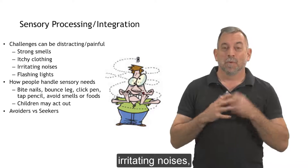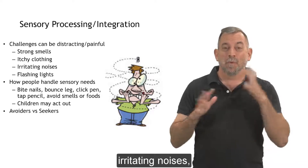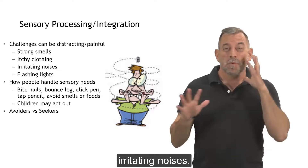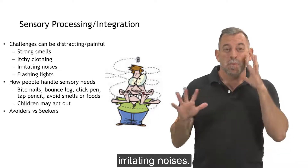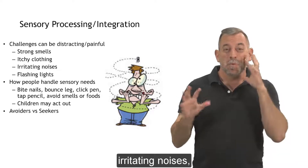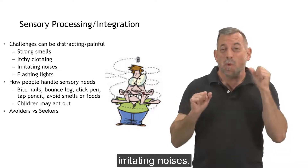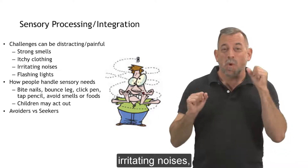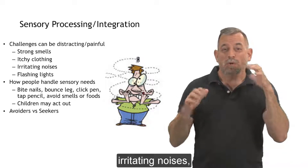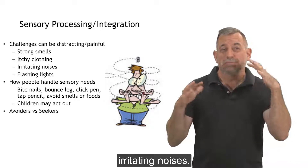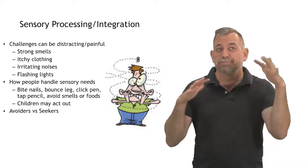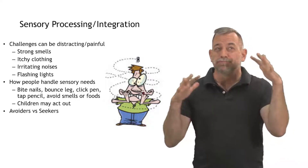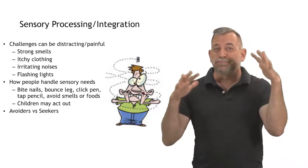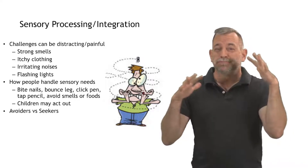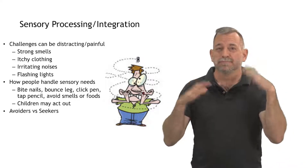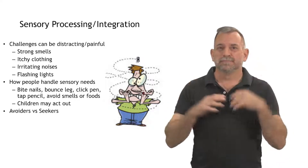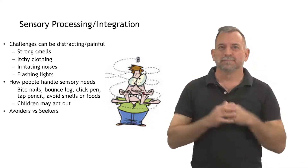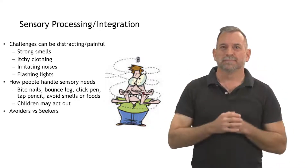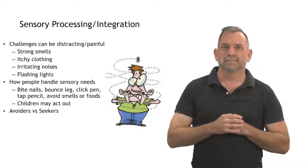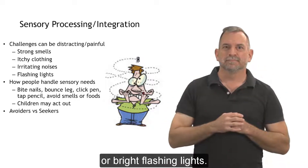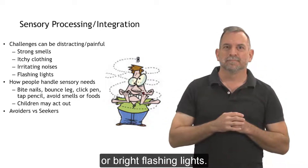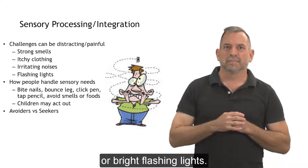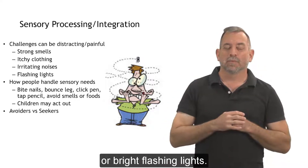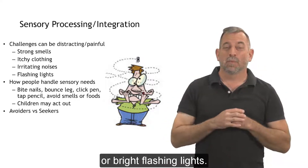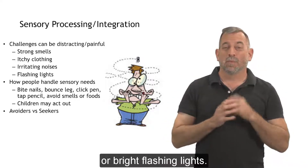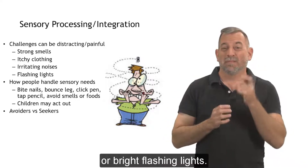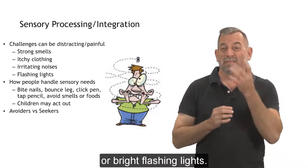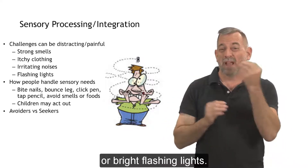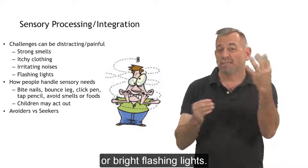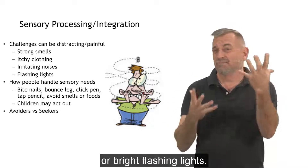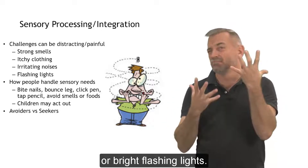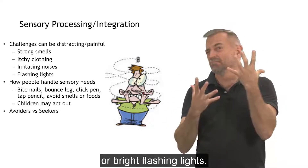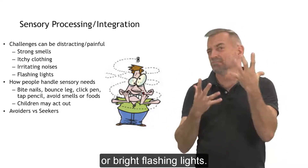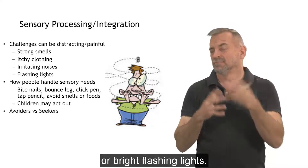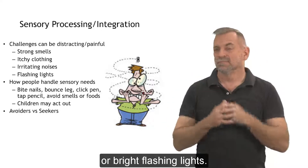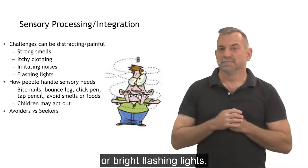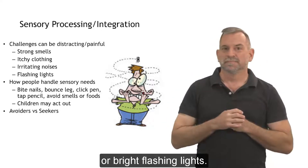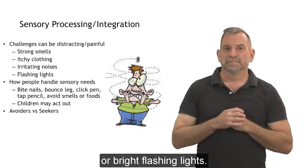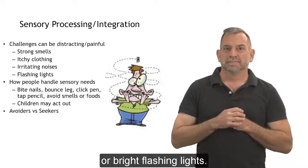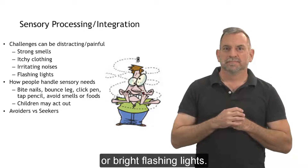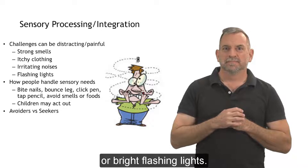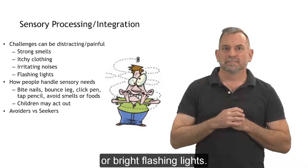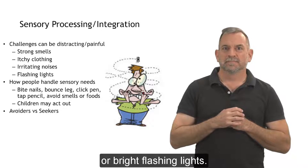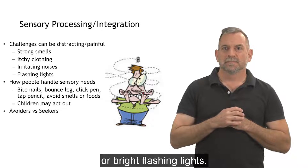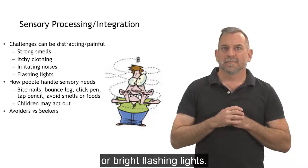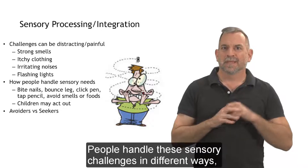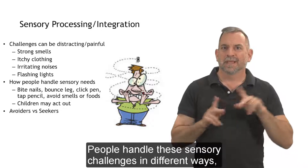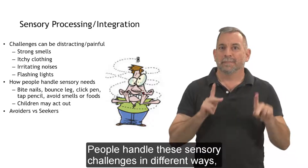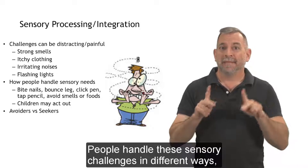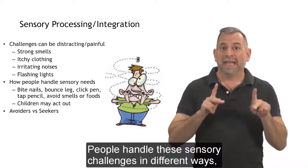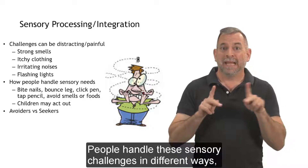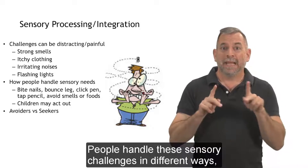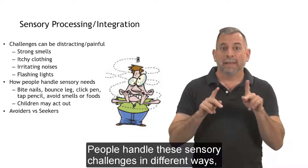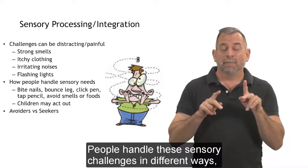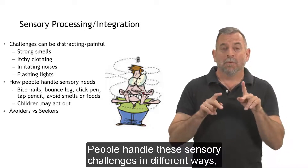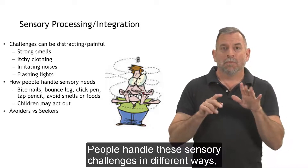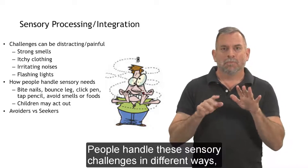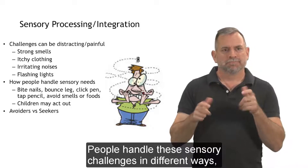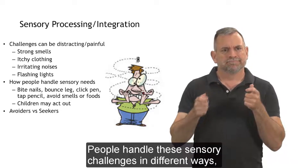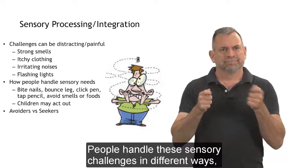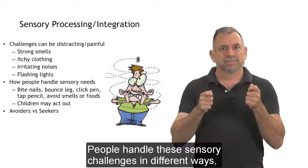irritating noises, or bright flashing lights. People handle these sensory challenges